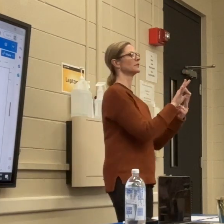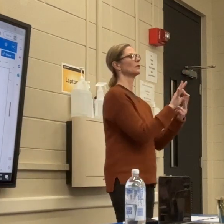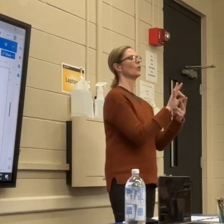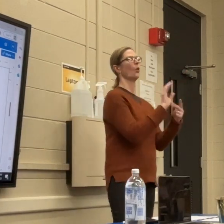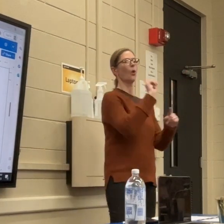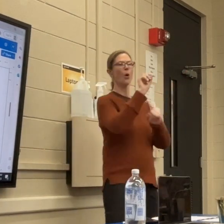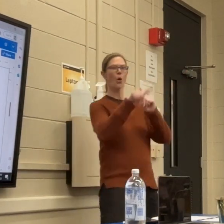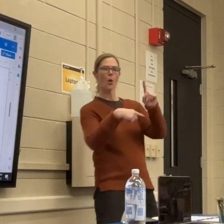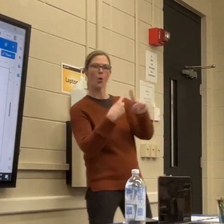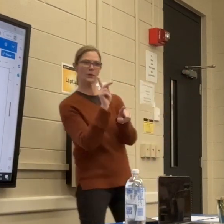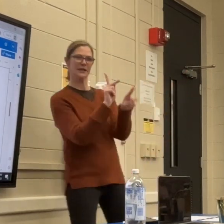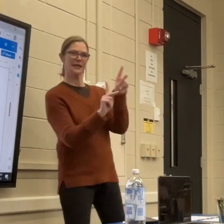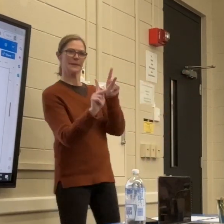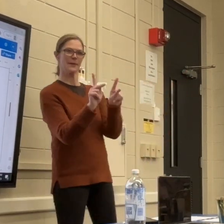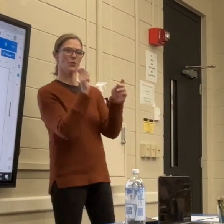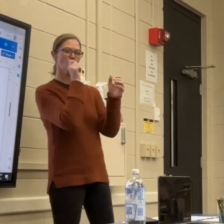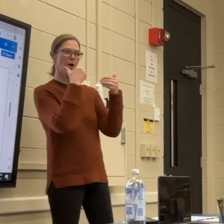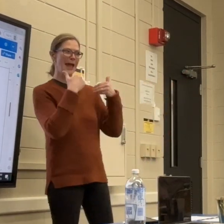So you have 2 options.